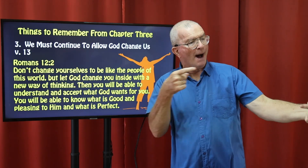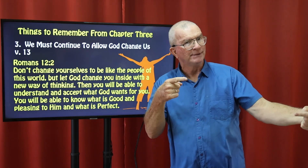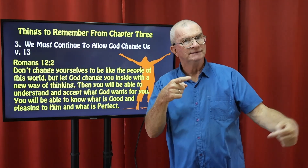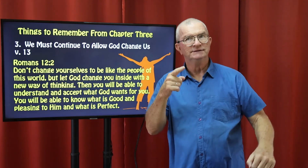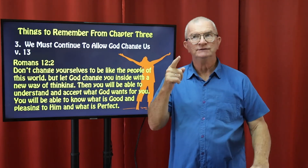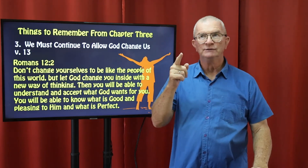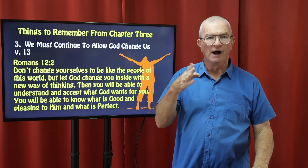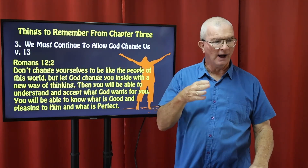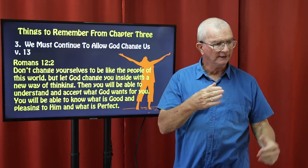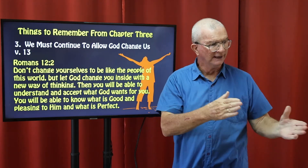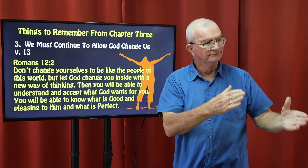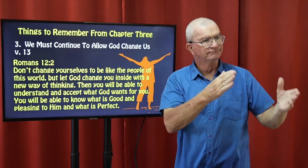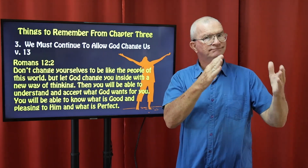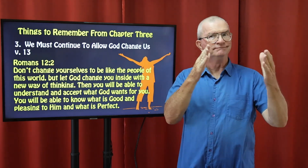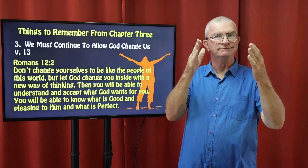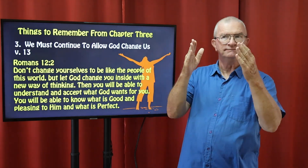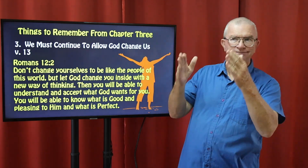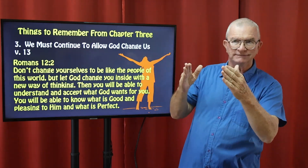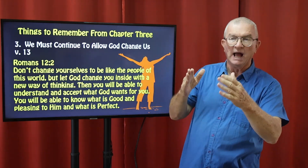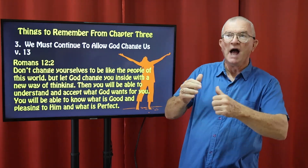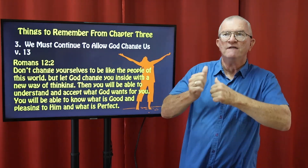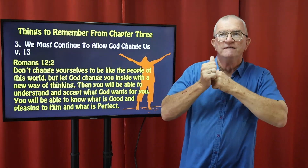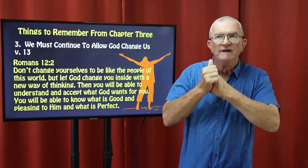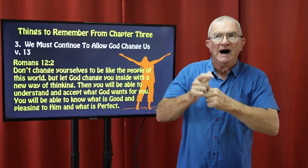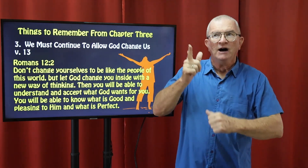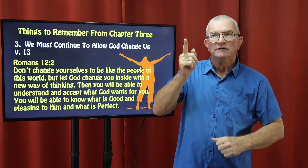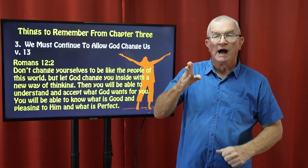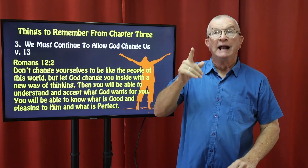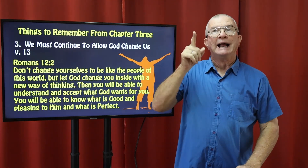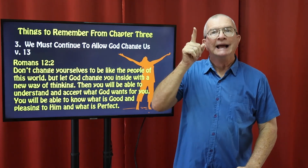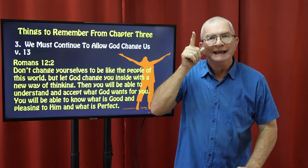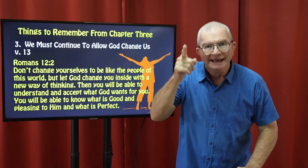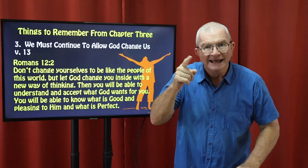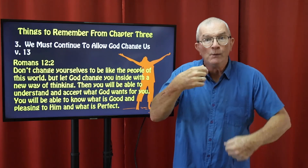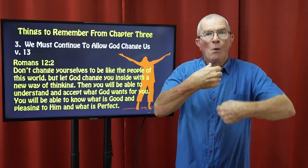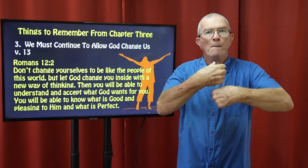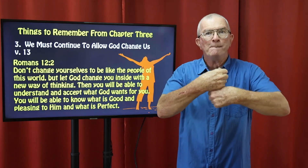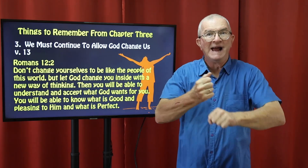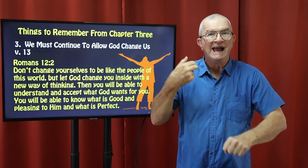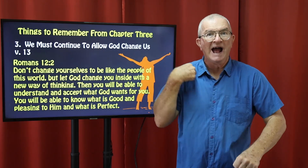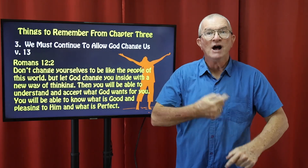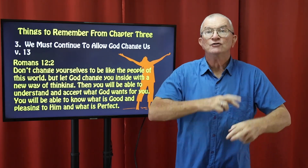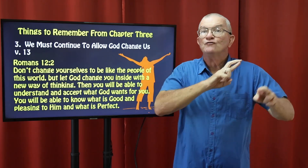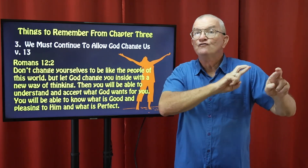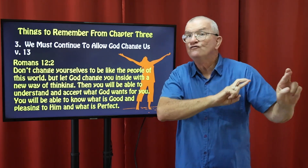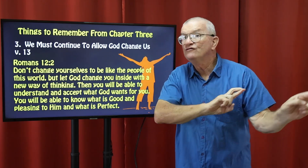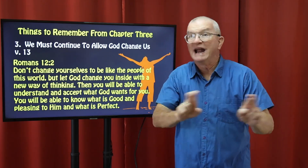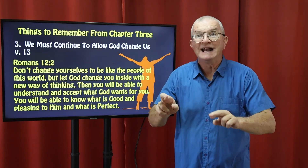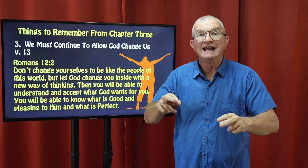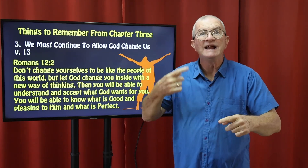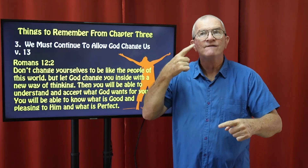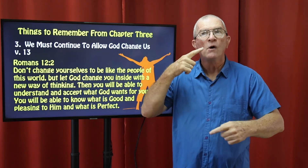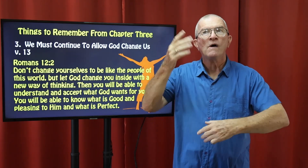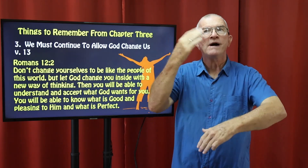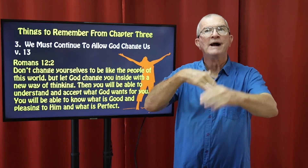The world is opposite to God. Follow God. He will make us ready for